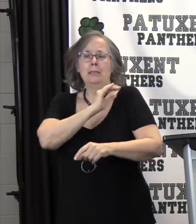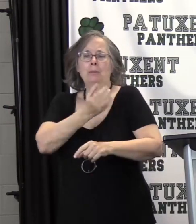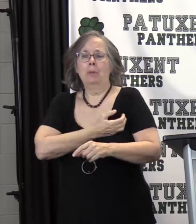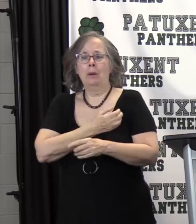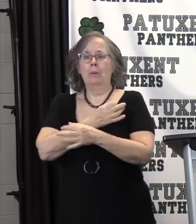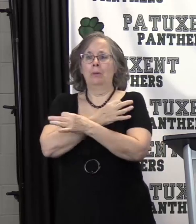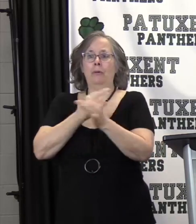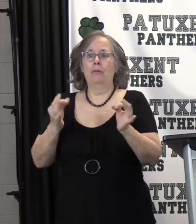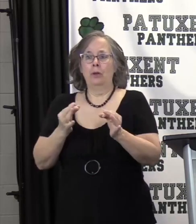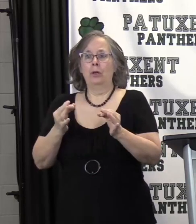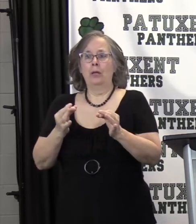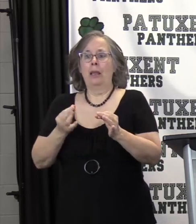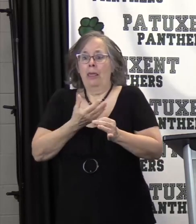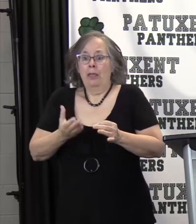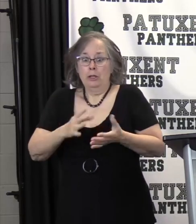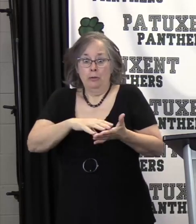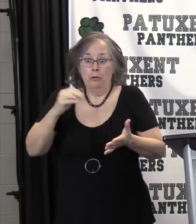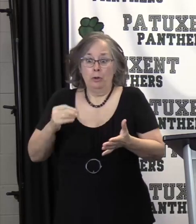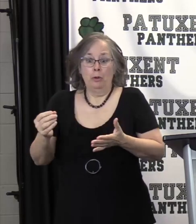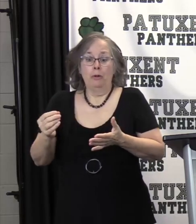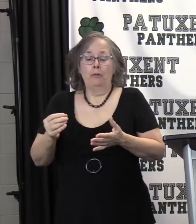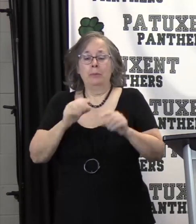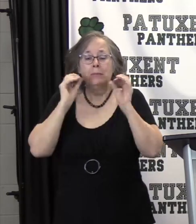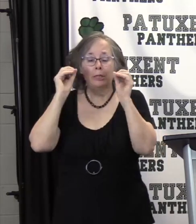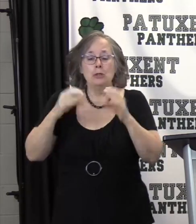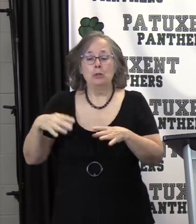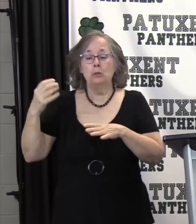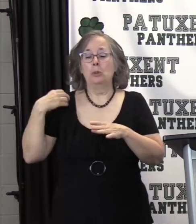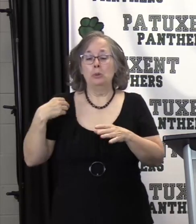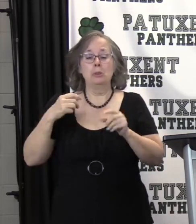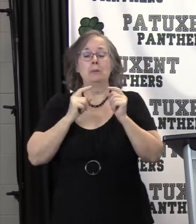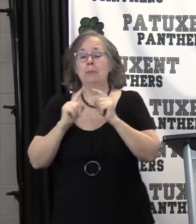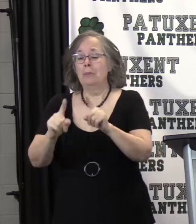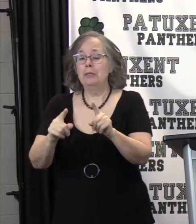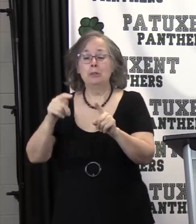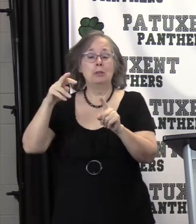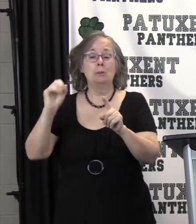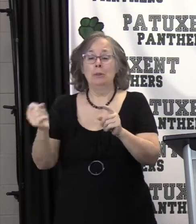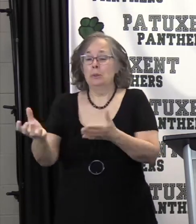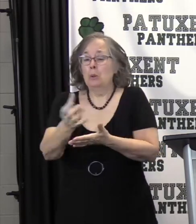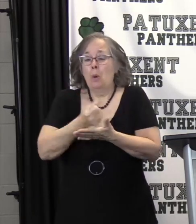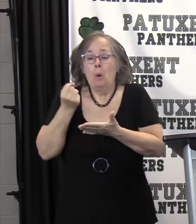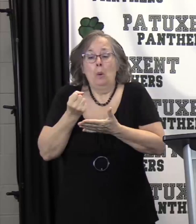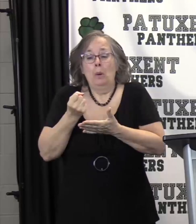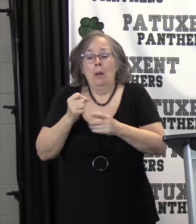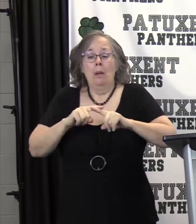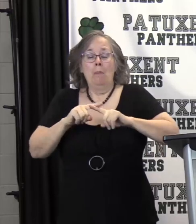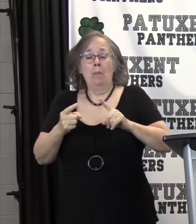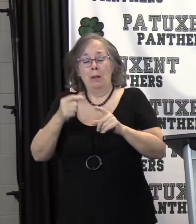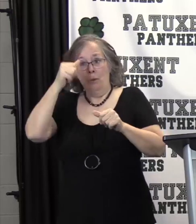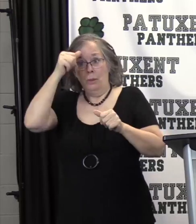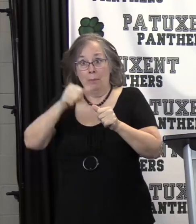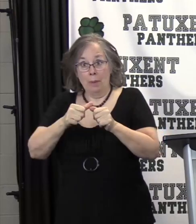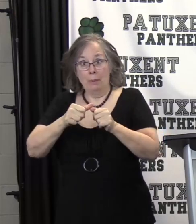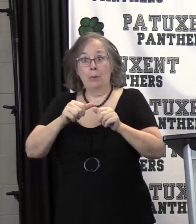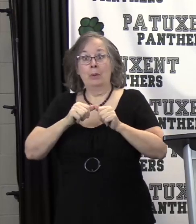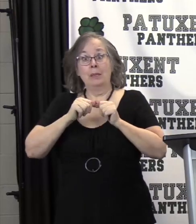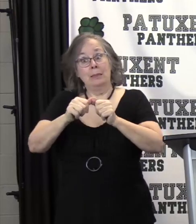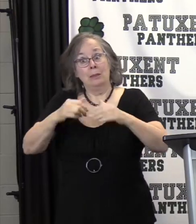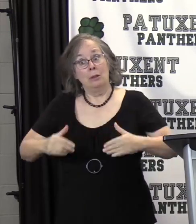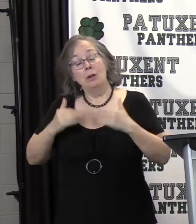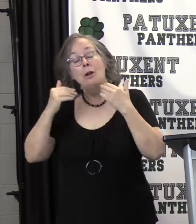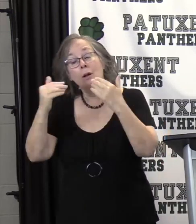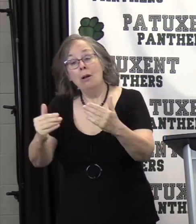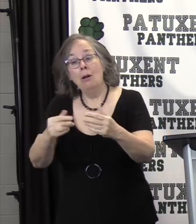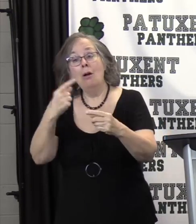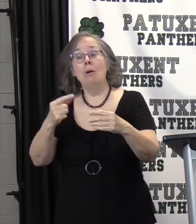your teachers, your coaches, your mentors, your family, and your peers. But remember to keep moving forward and always